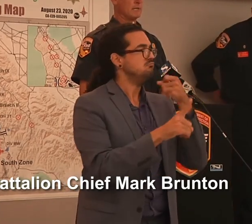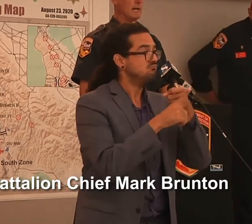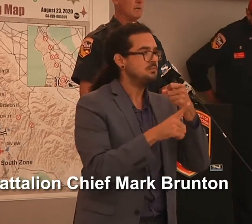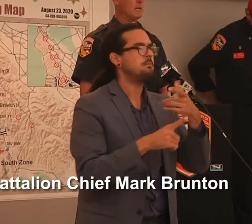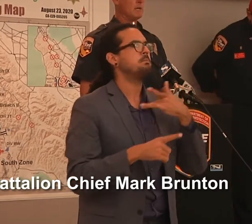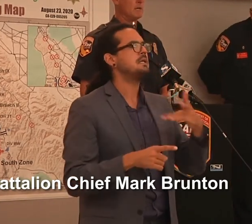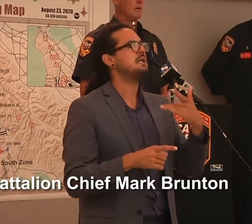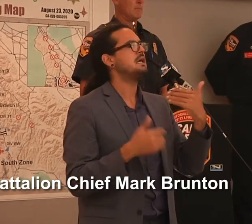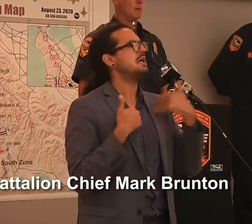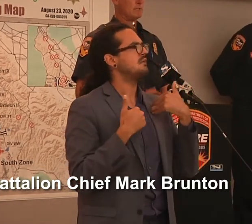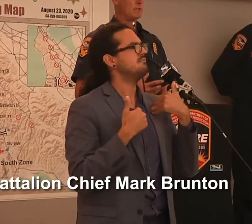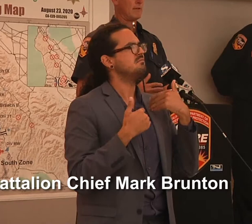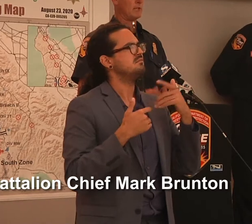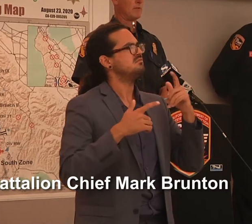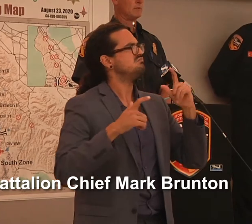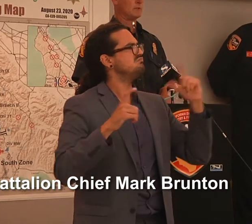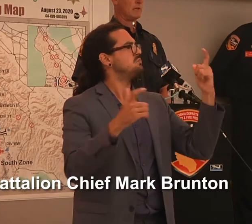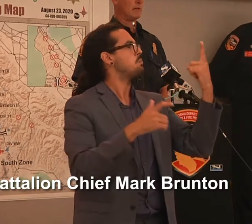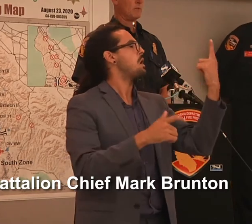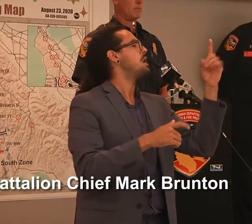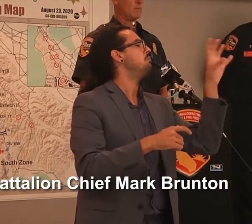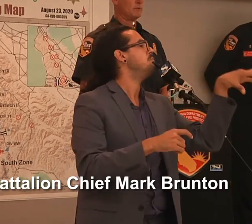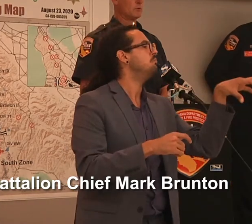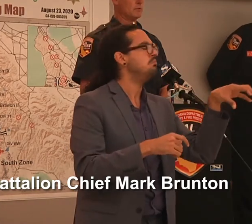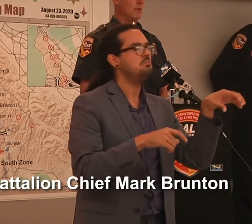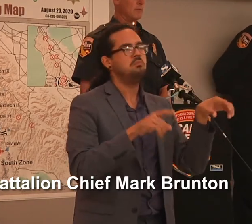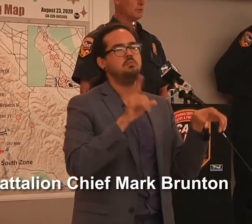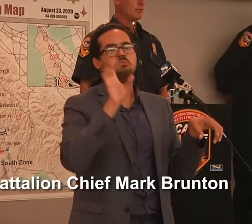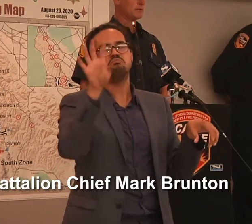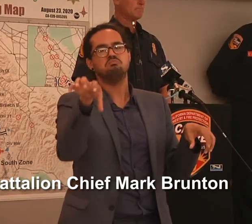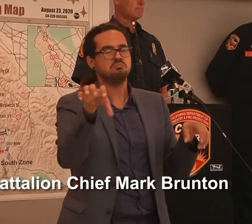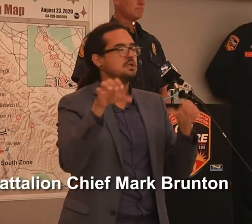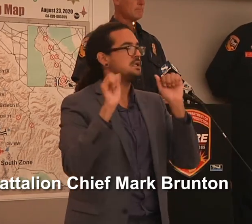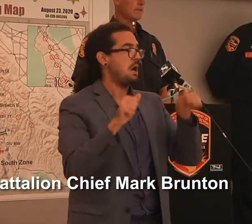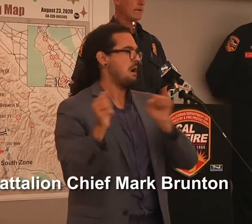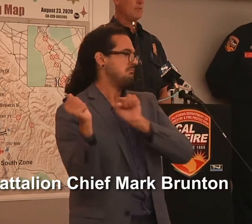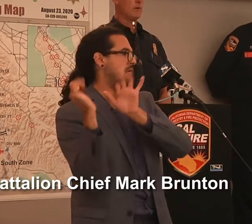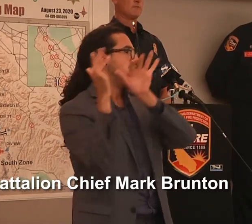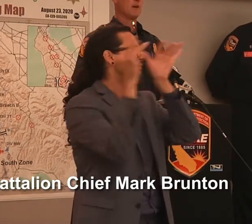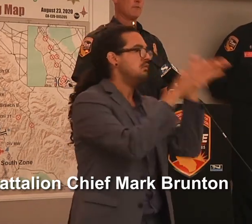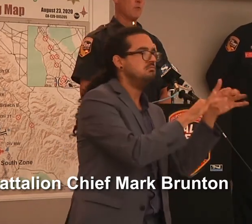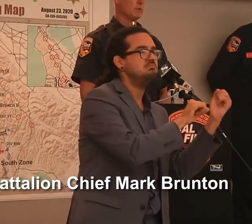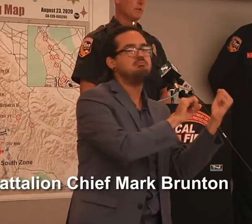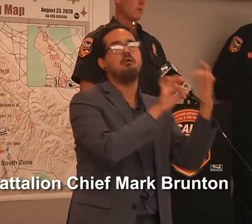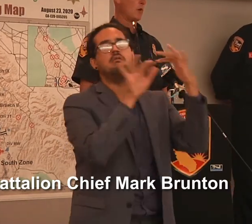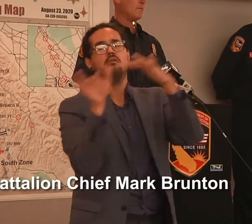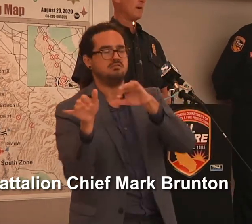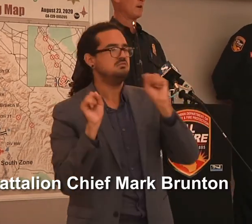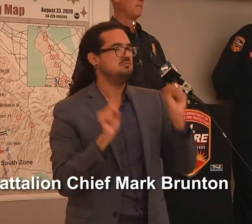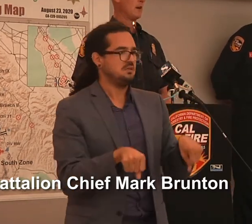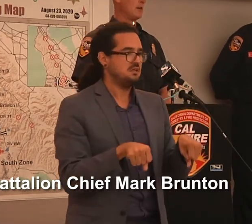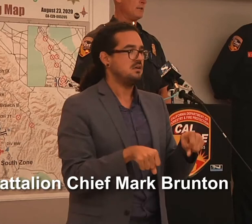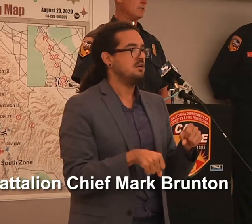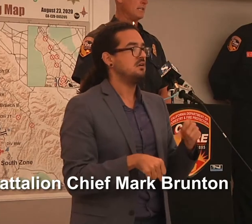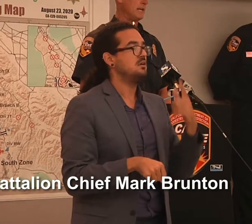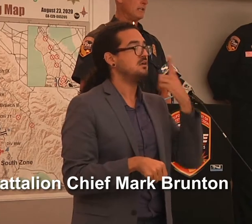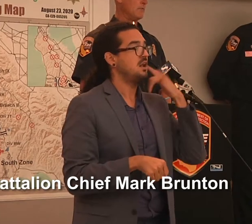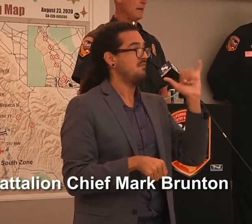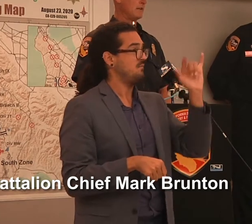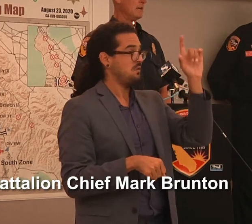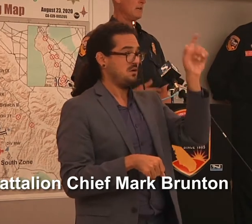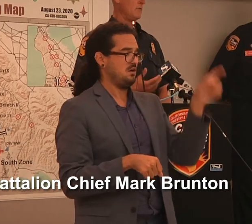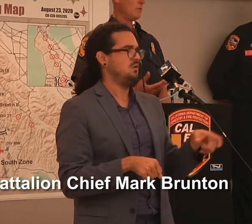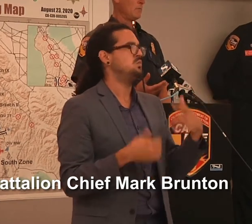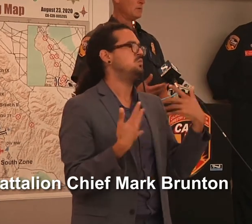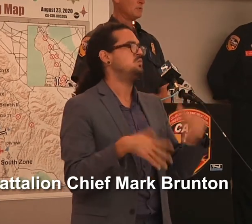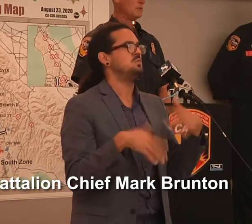at the same time. But we still have a lot of resources available to us. California is very fortunate. We're a very, very unique state in the